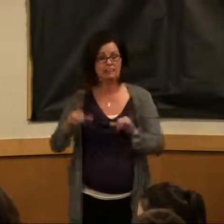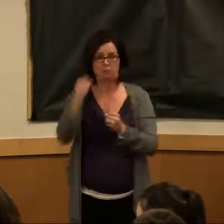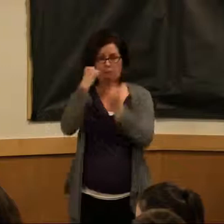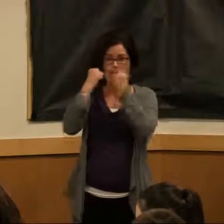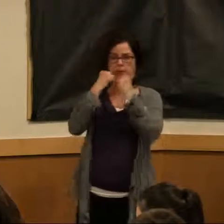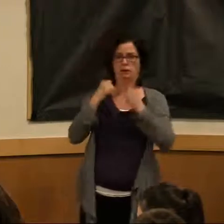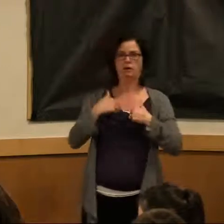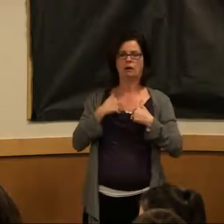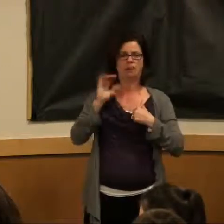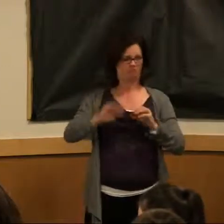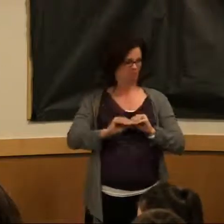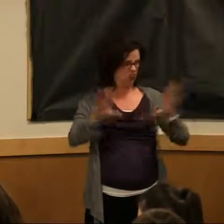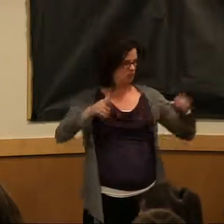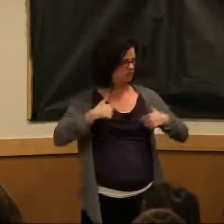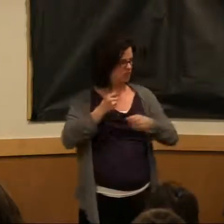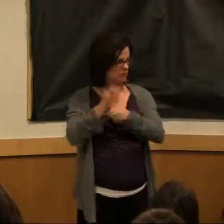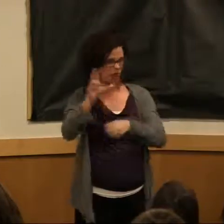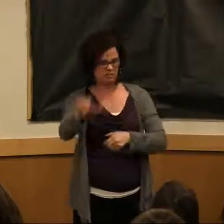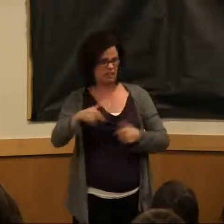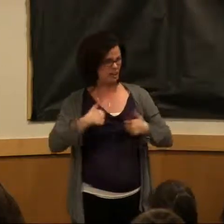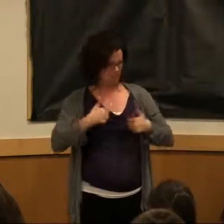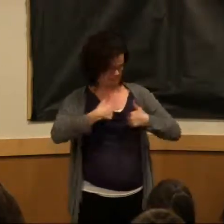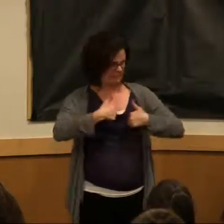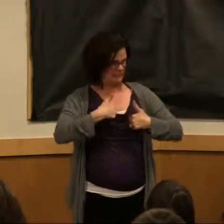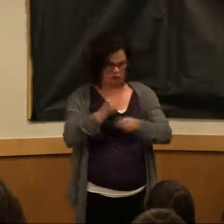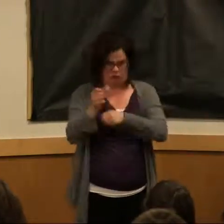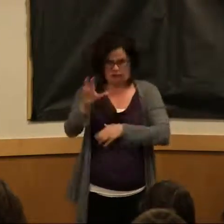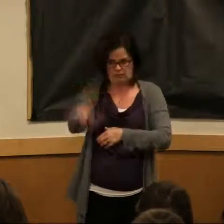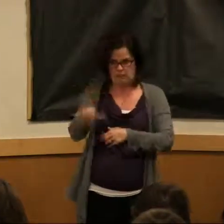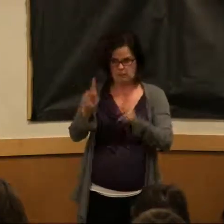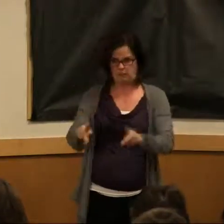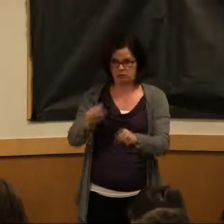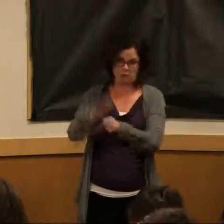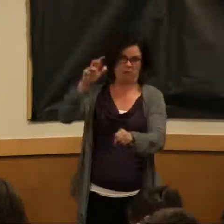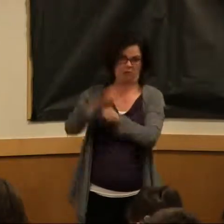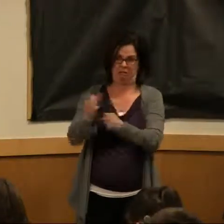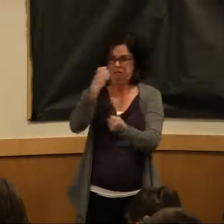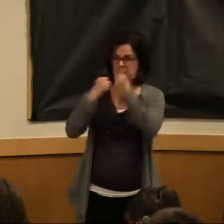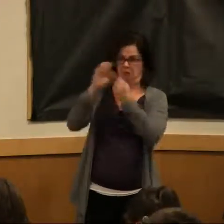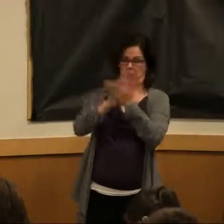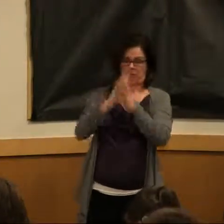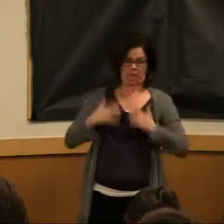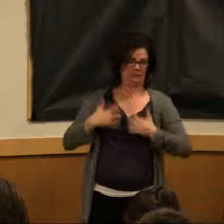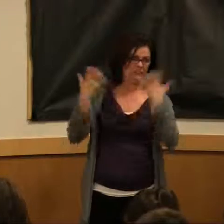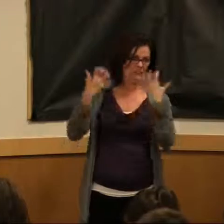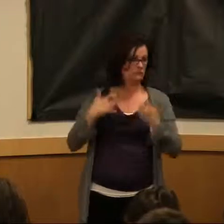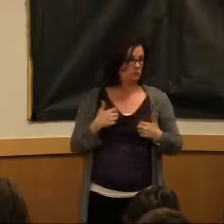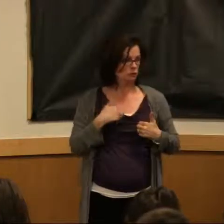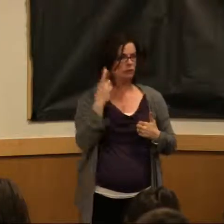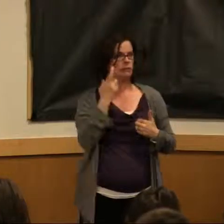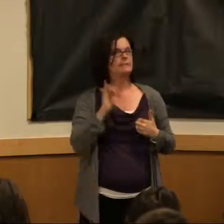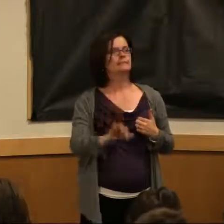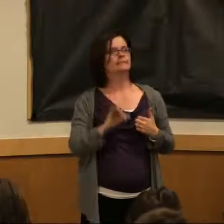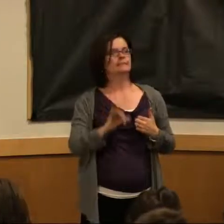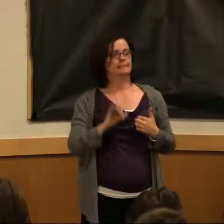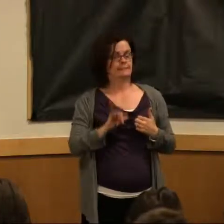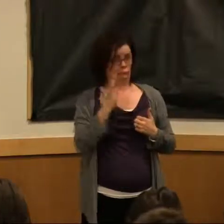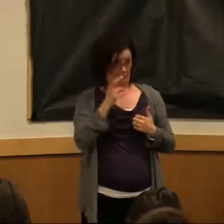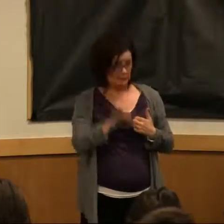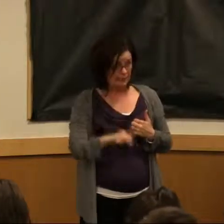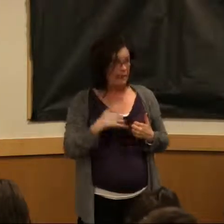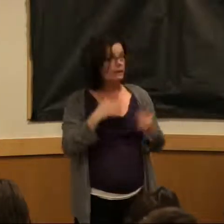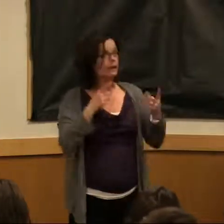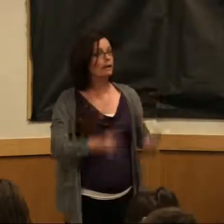know I'm the trigger that's causing this individual to get irate. And then with our agency,